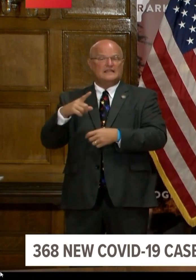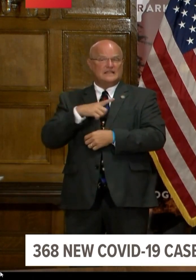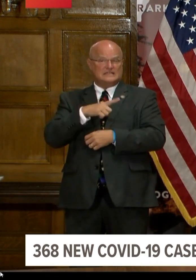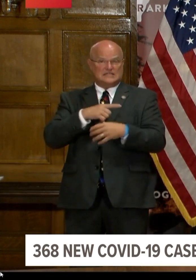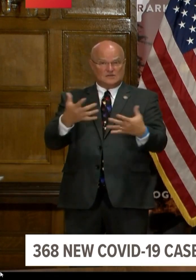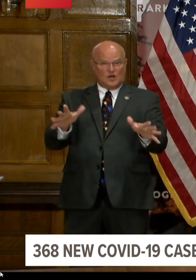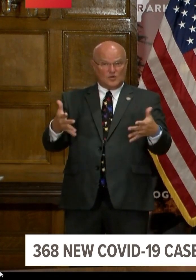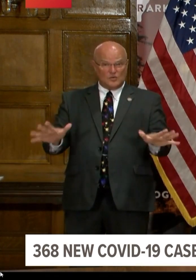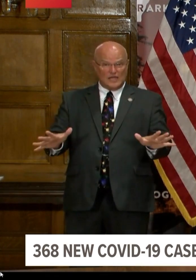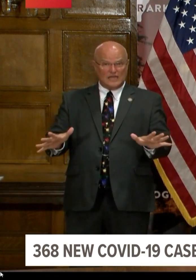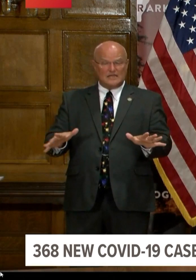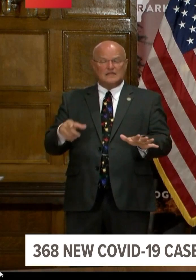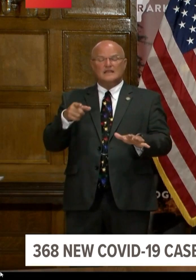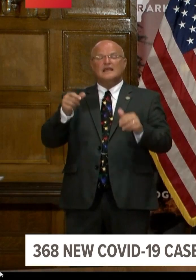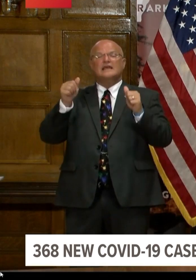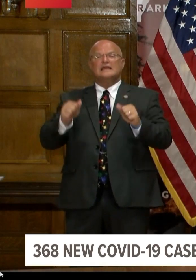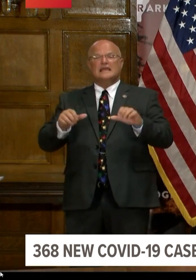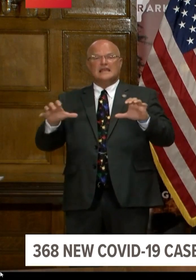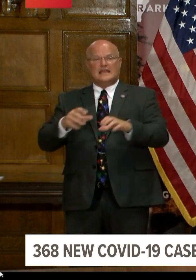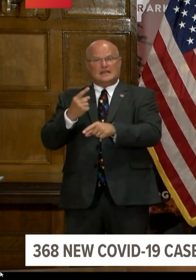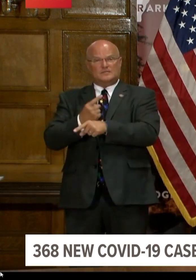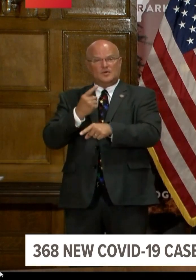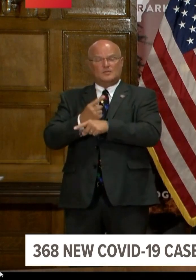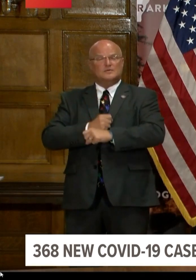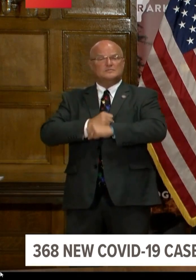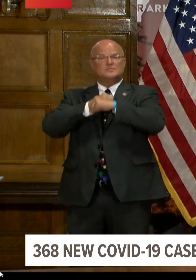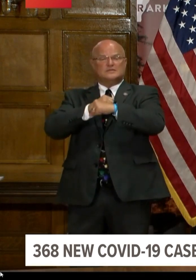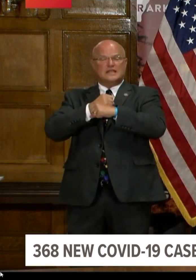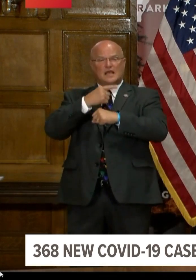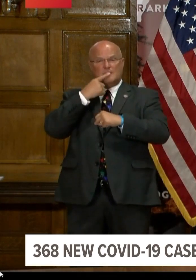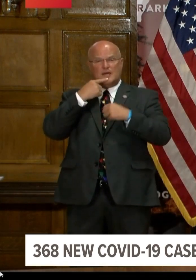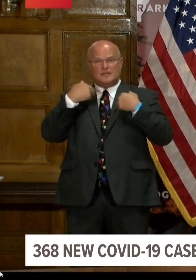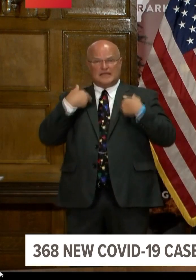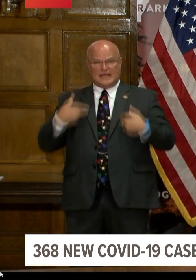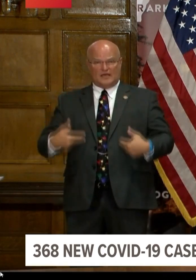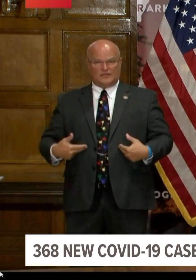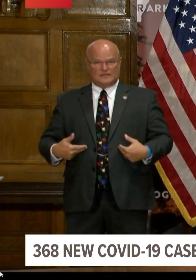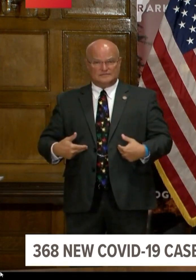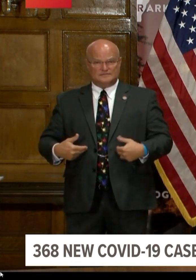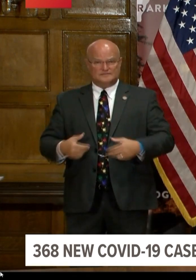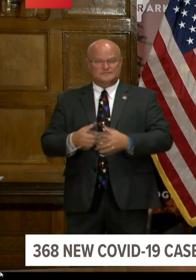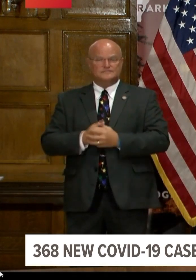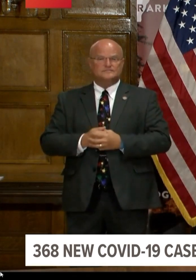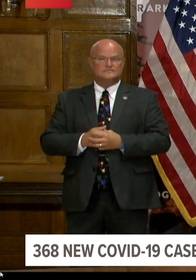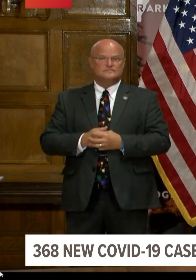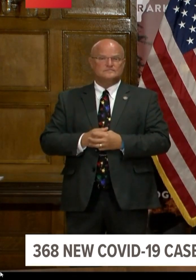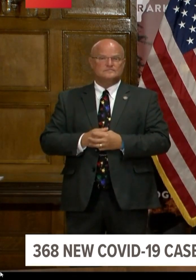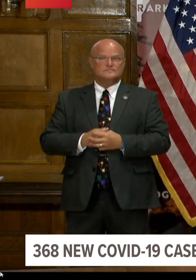Assembly so they can act appropriately to protect public health.